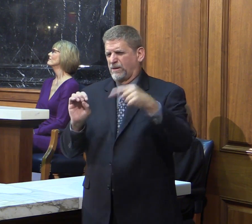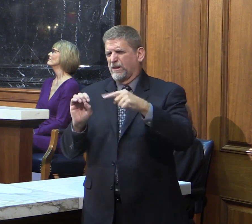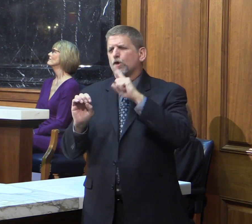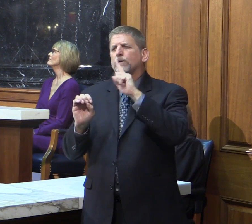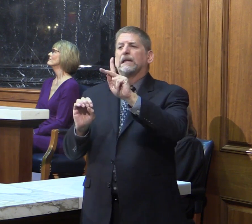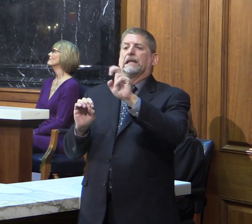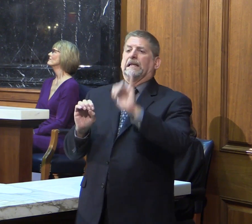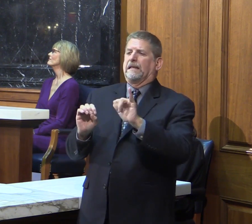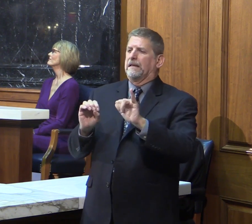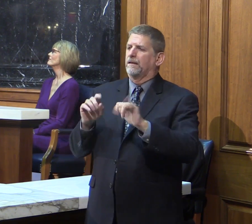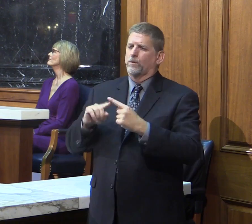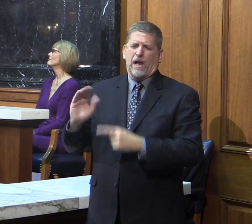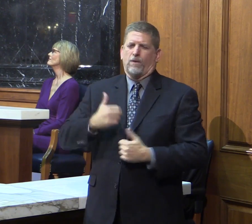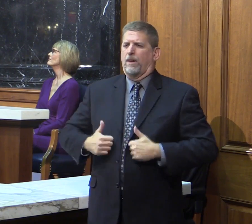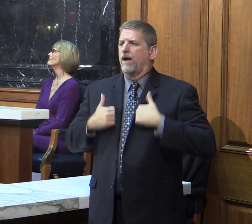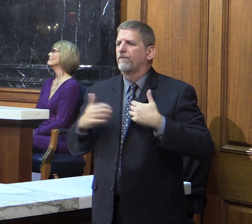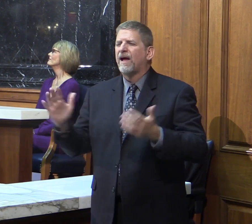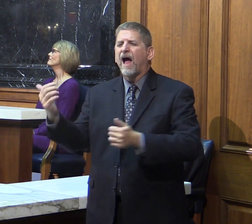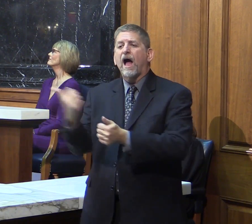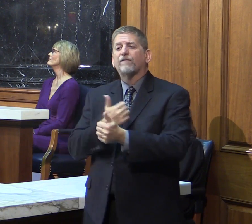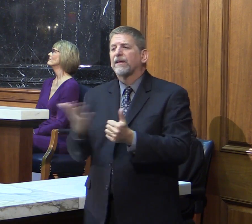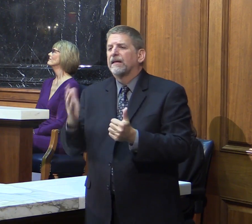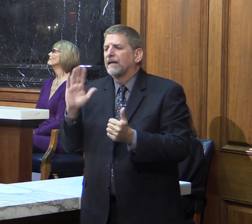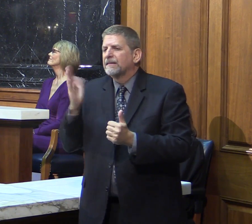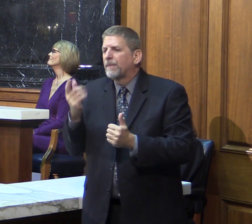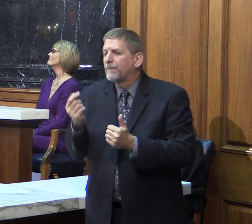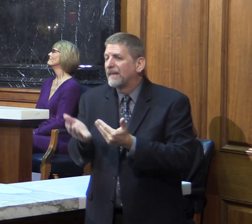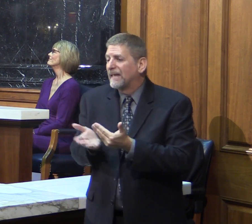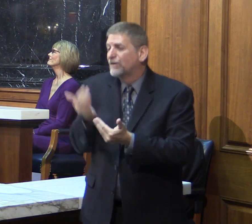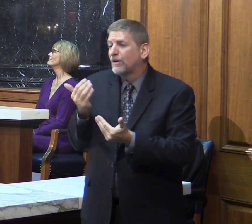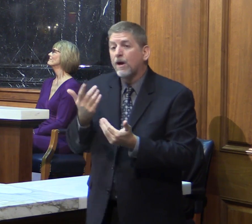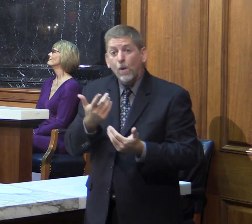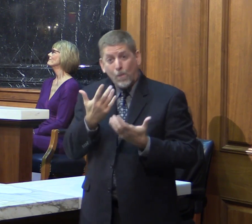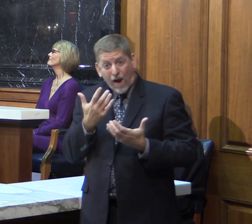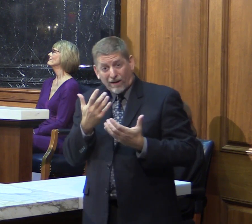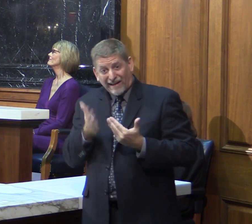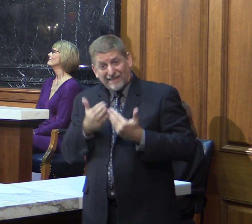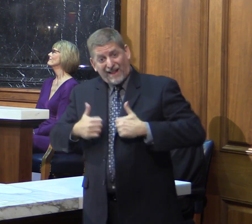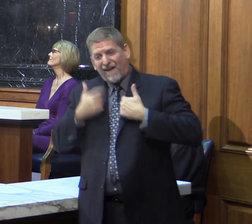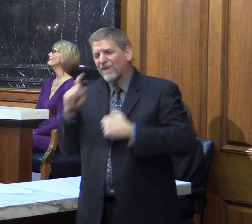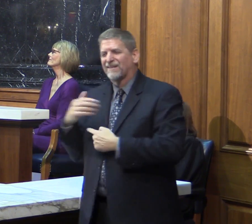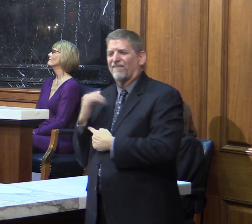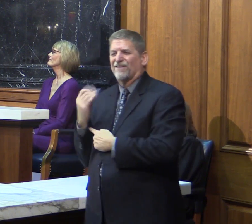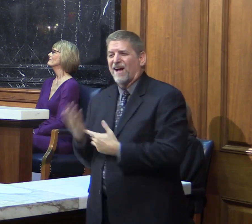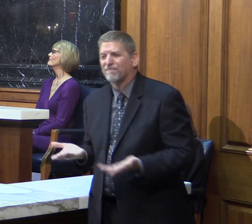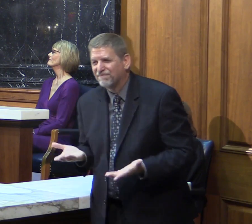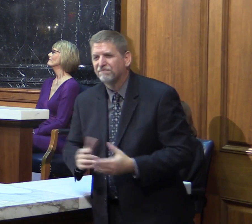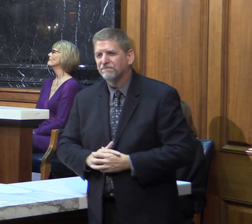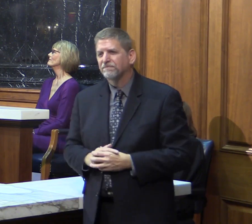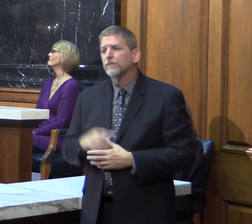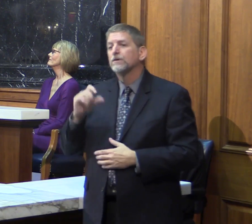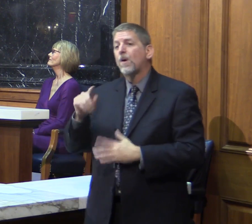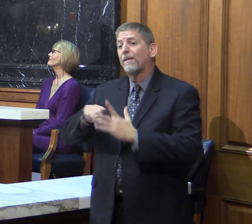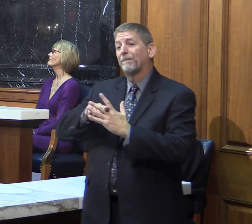lives. Everything is a little bit easier if you have a job. As we begin our 3rd century, we